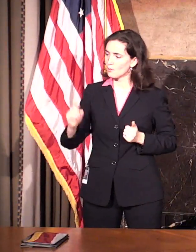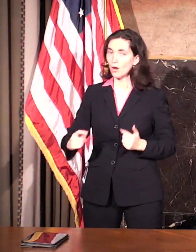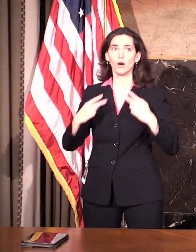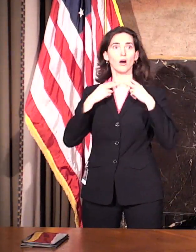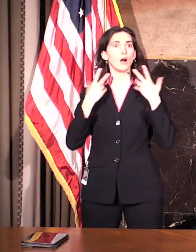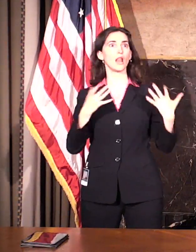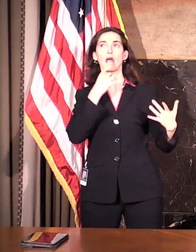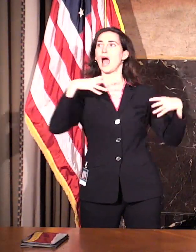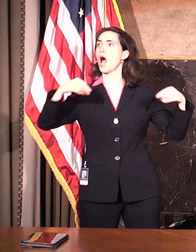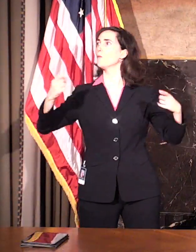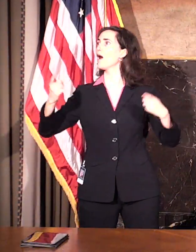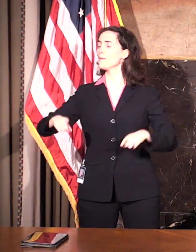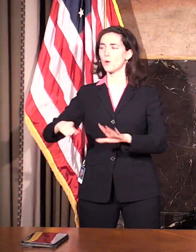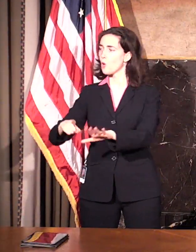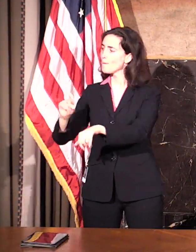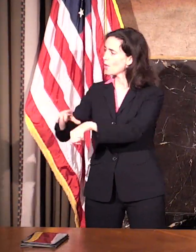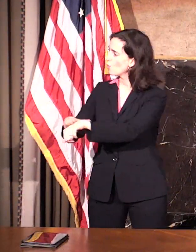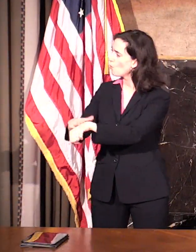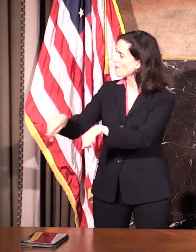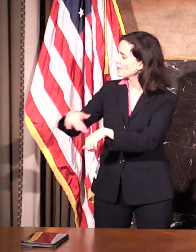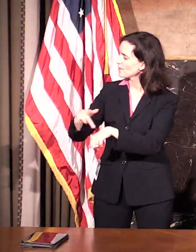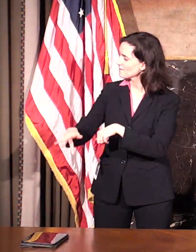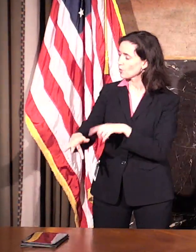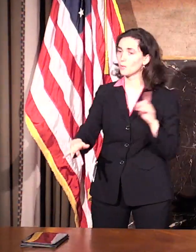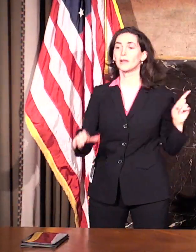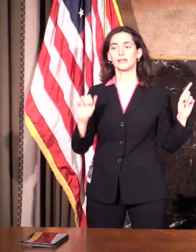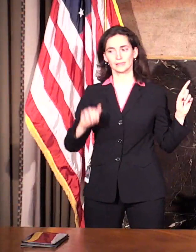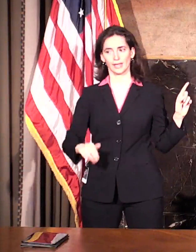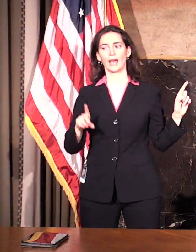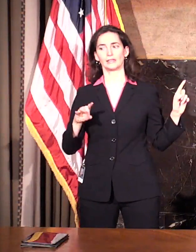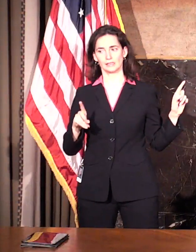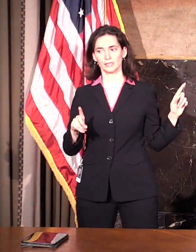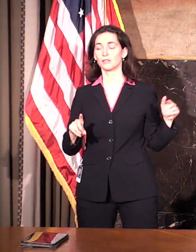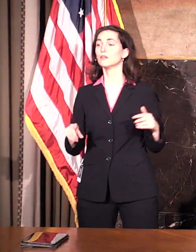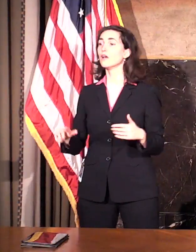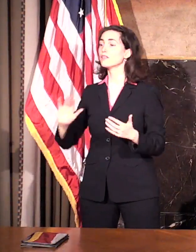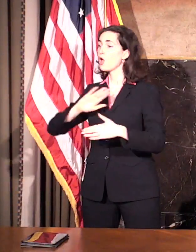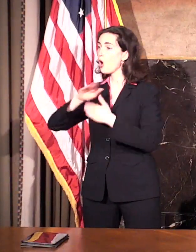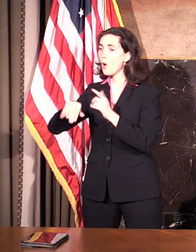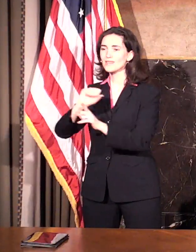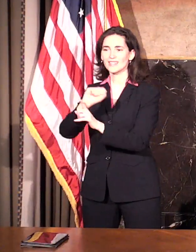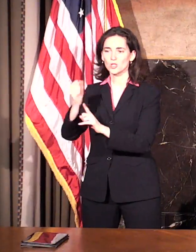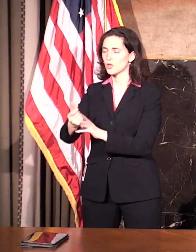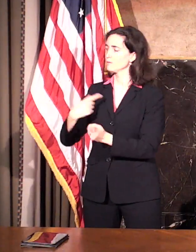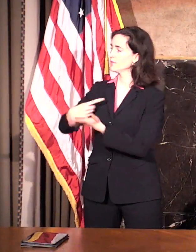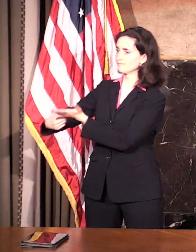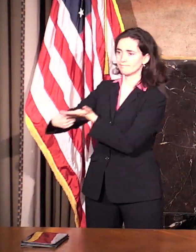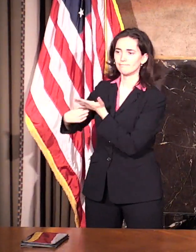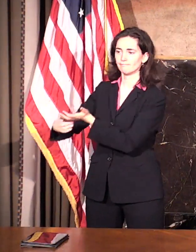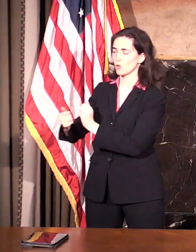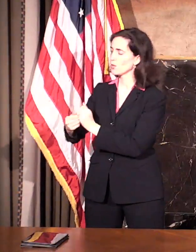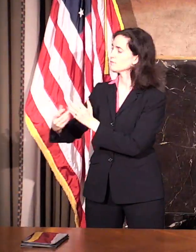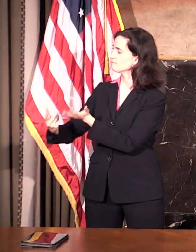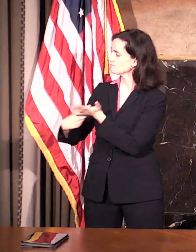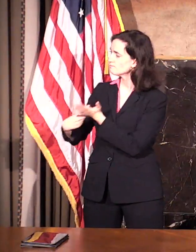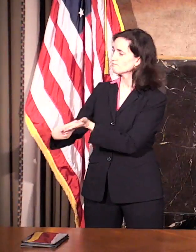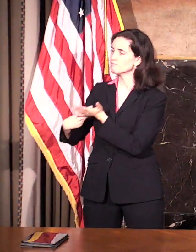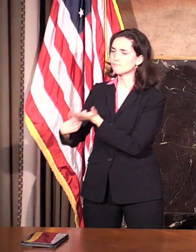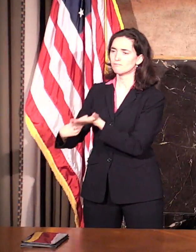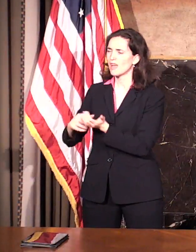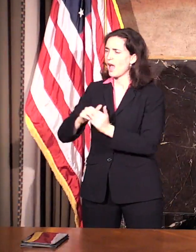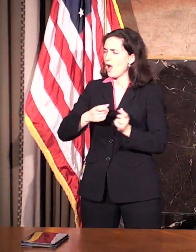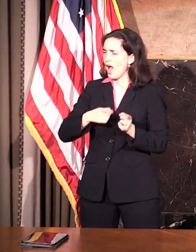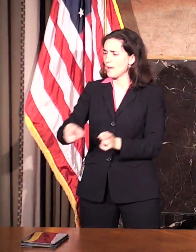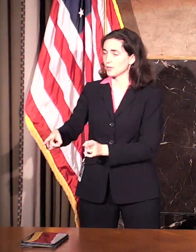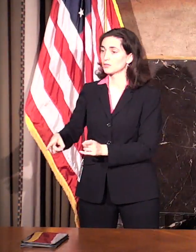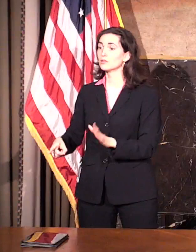guard necessarily? Well, I mean, I did. We discussed the entire episode and how these things happen. And of course, I had